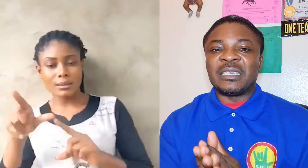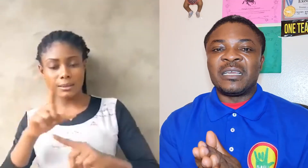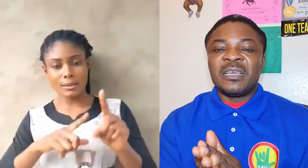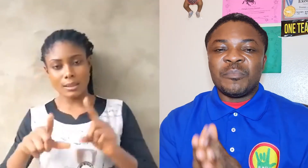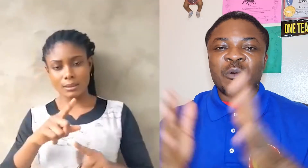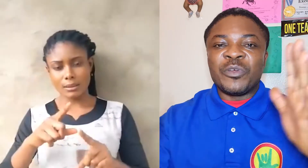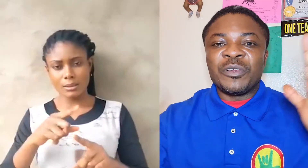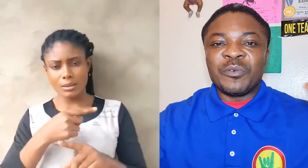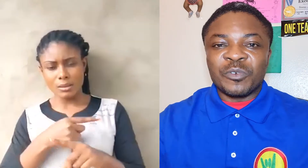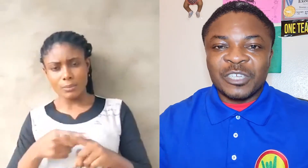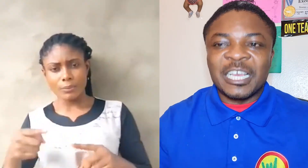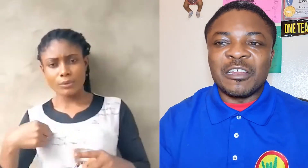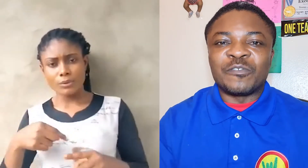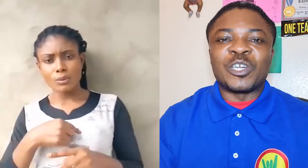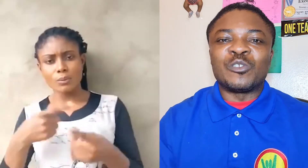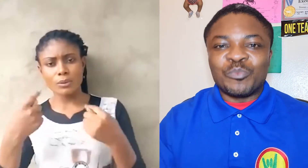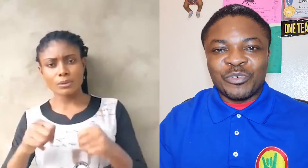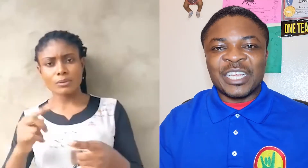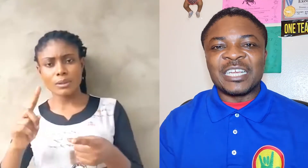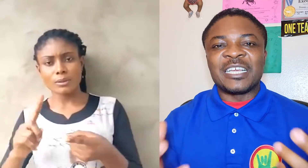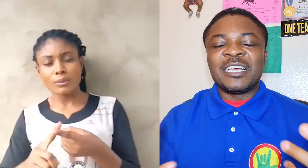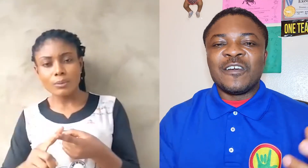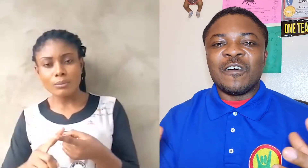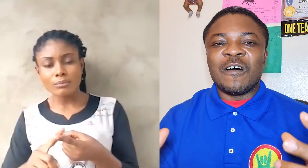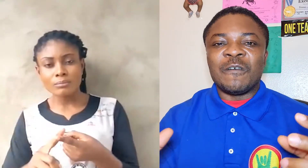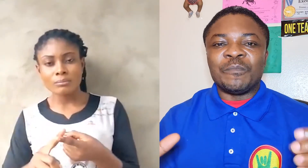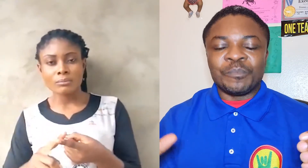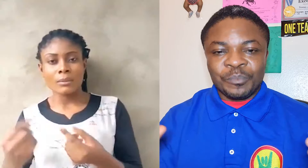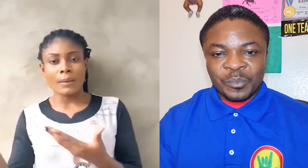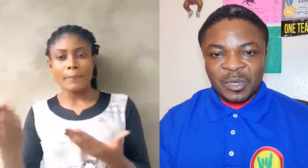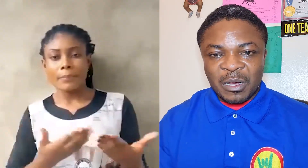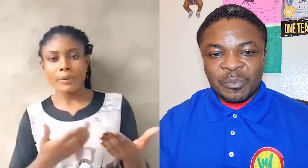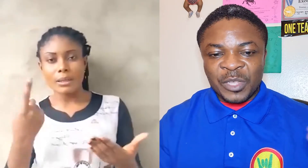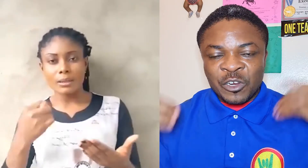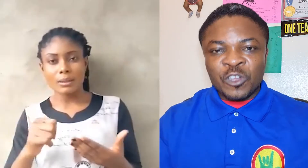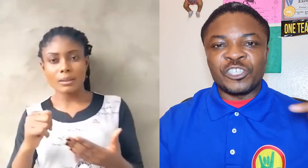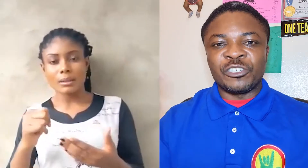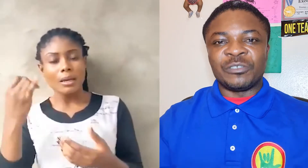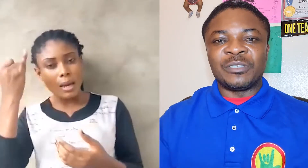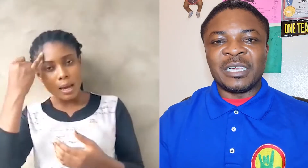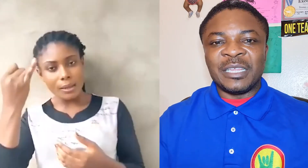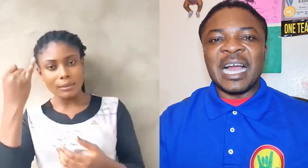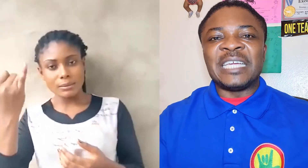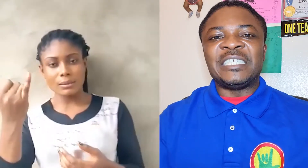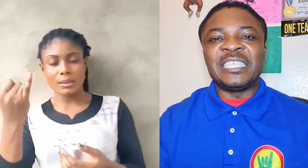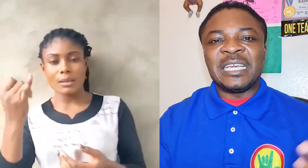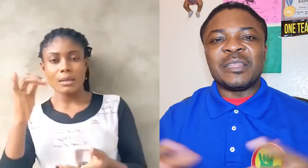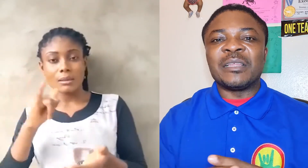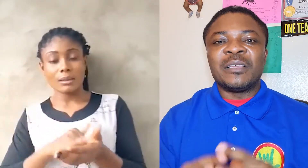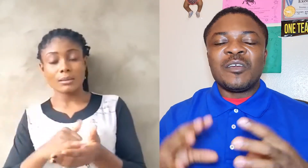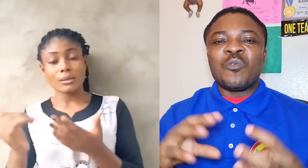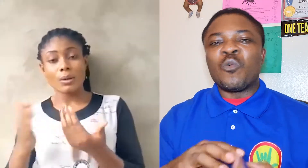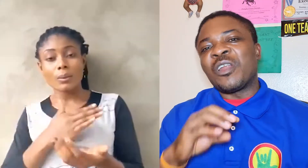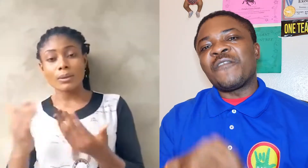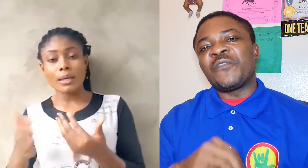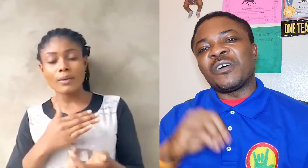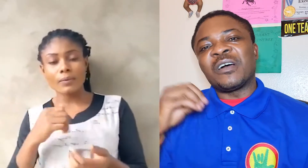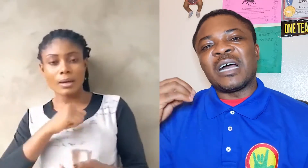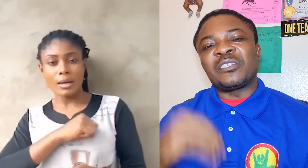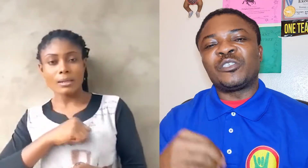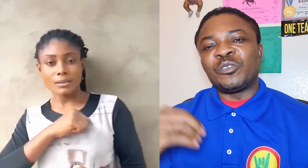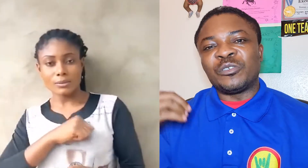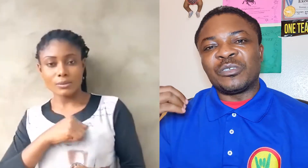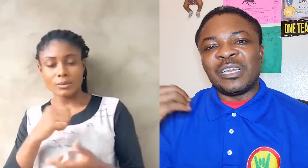is signing, but we kind of try to bring the notion and the idea that